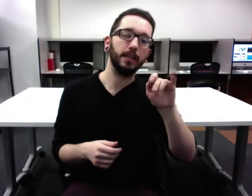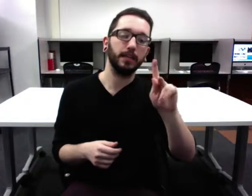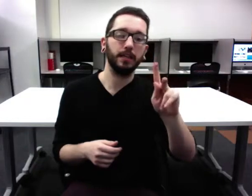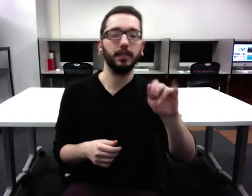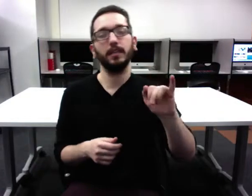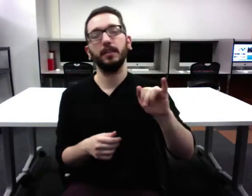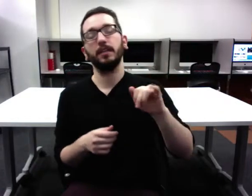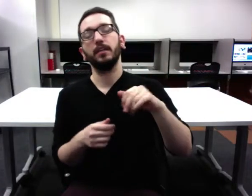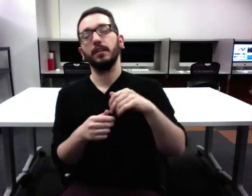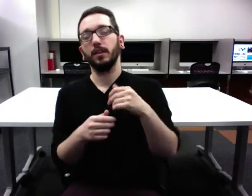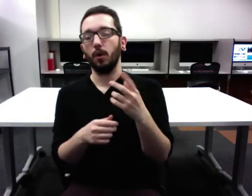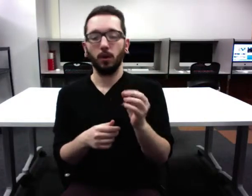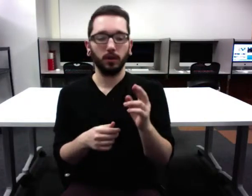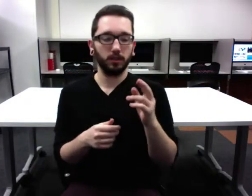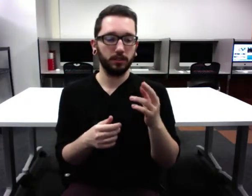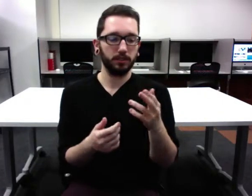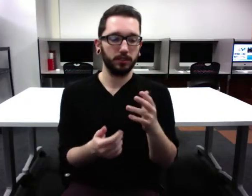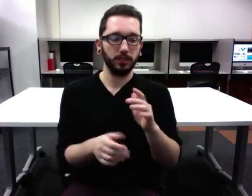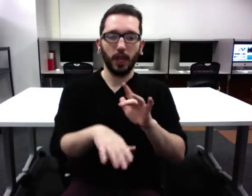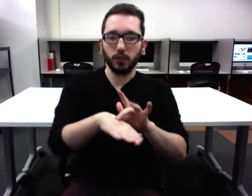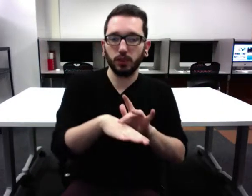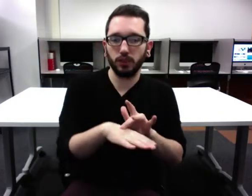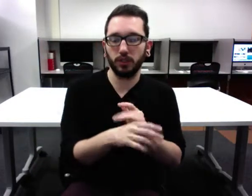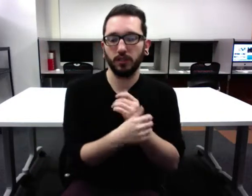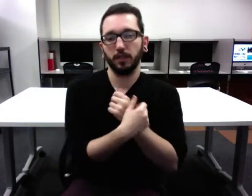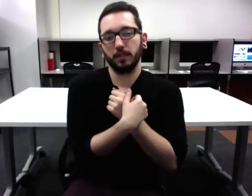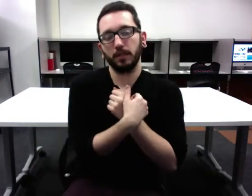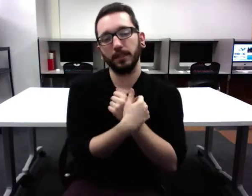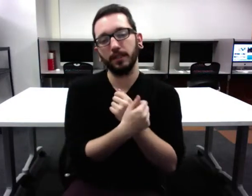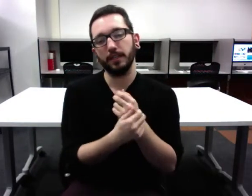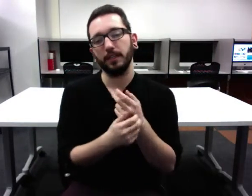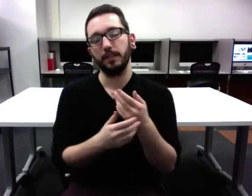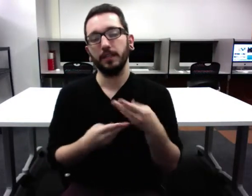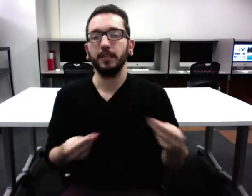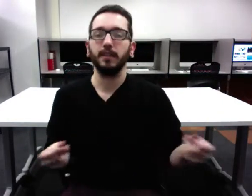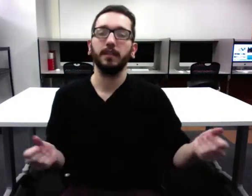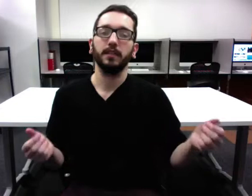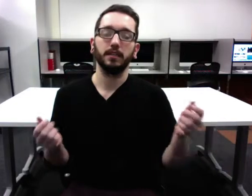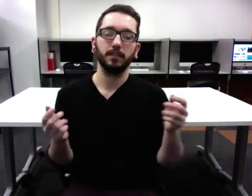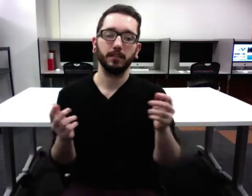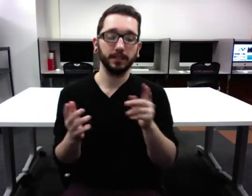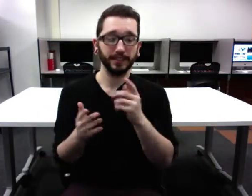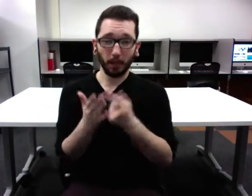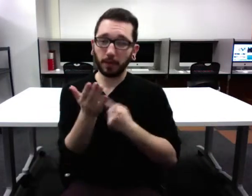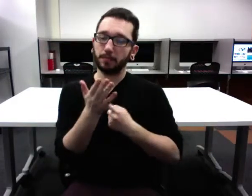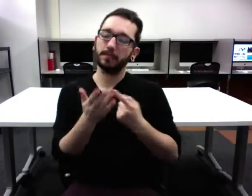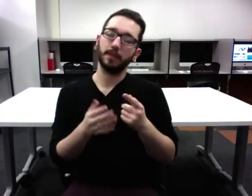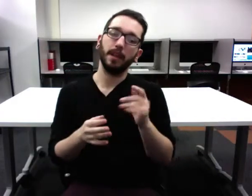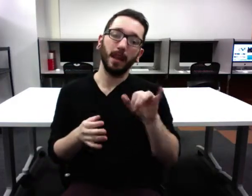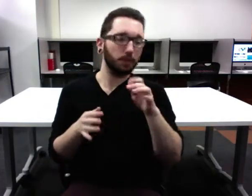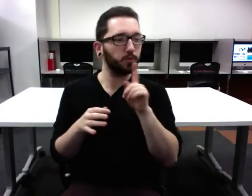with someone, and even if they aren't touching a person, sometimes there's been reports that the person receiving this healing touch